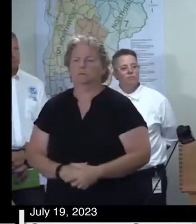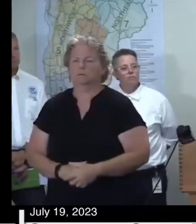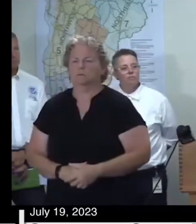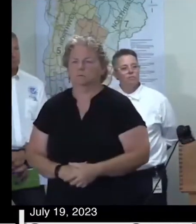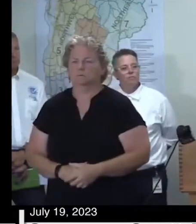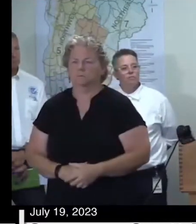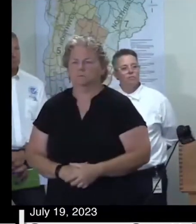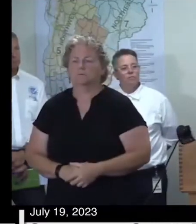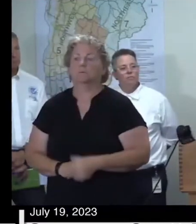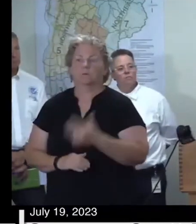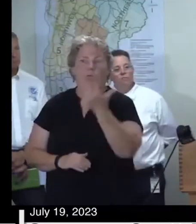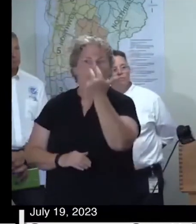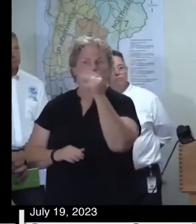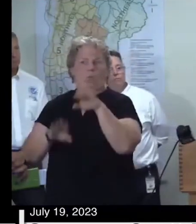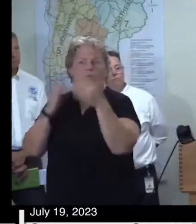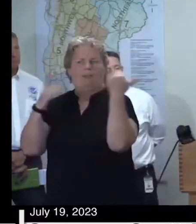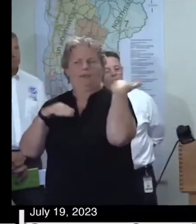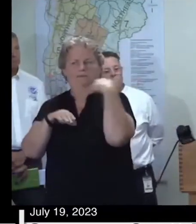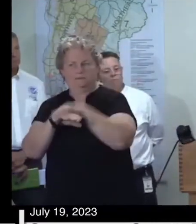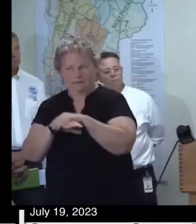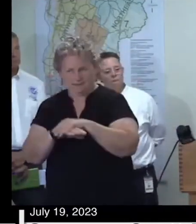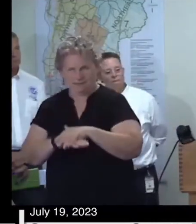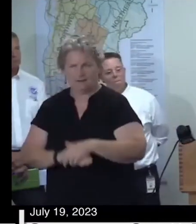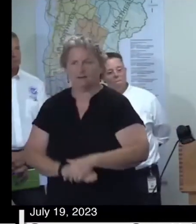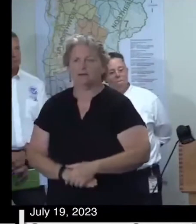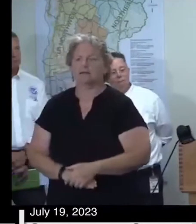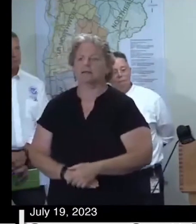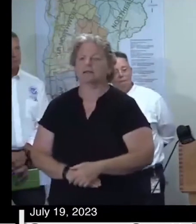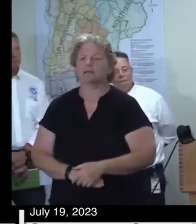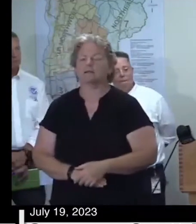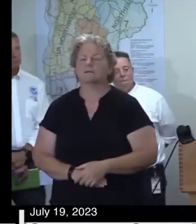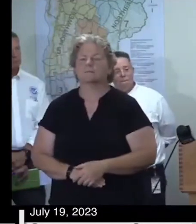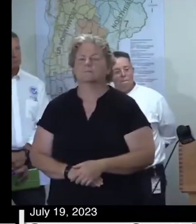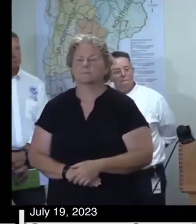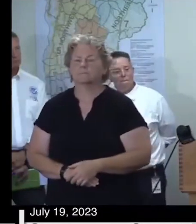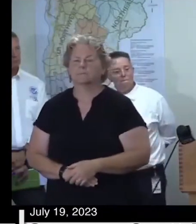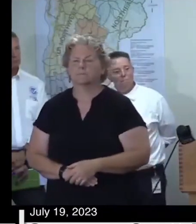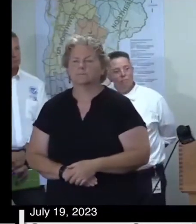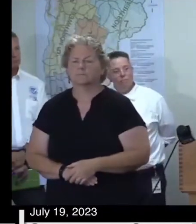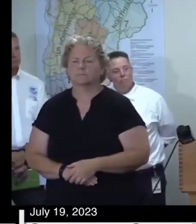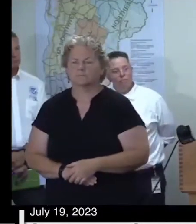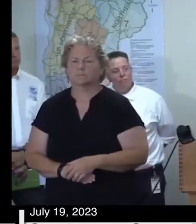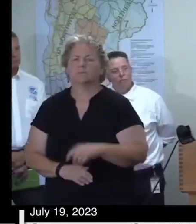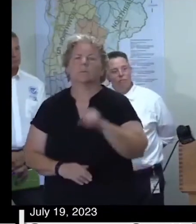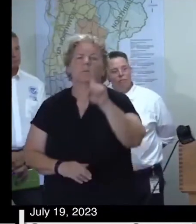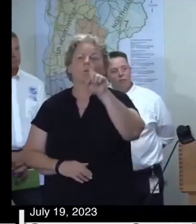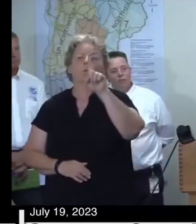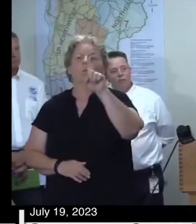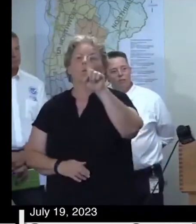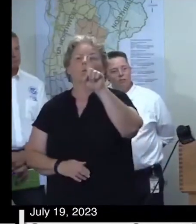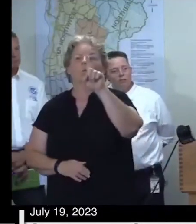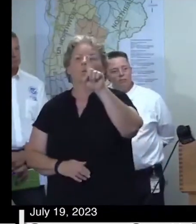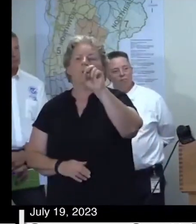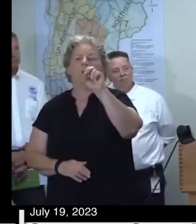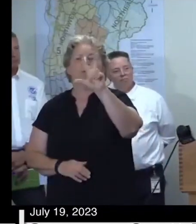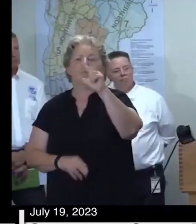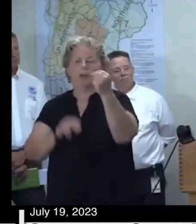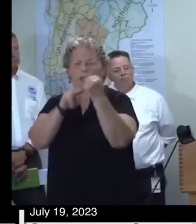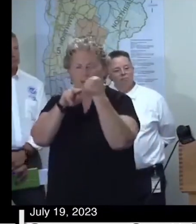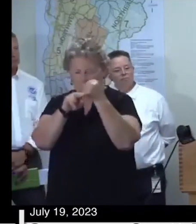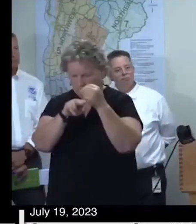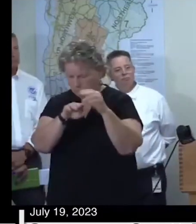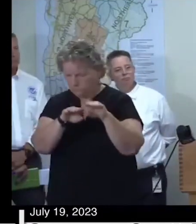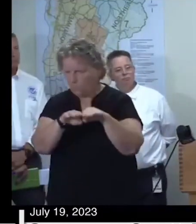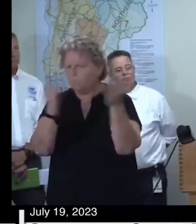of the storm, we've reopened 103 state roads, which is 232 miles. I'll just add that today